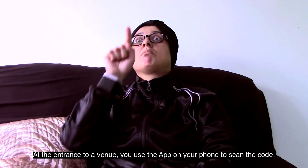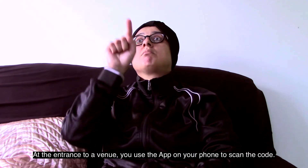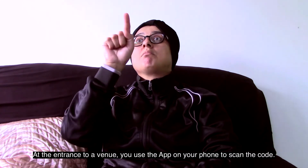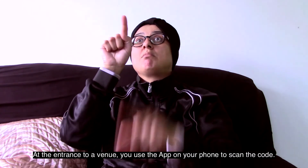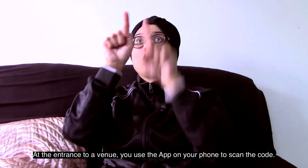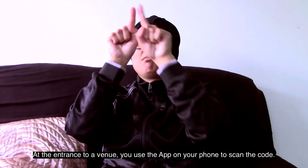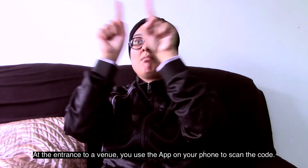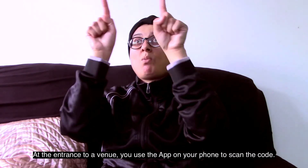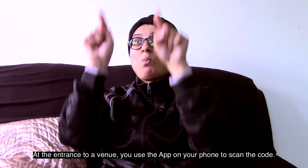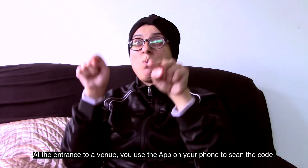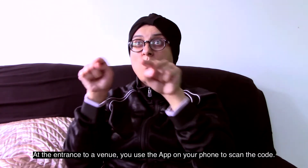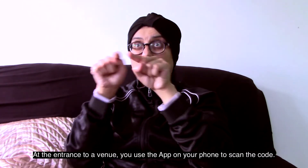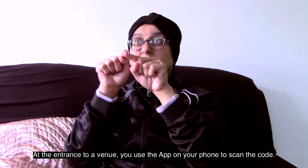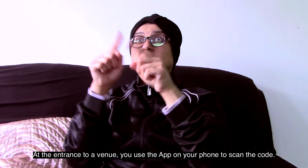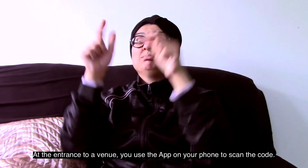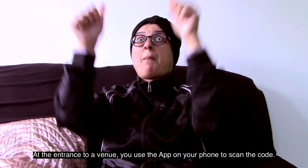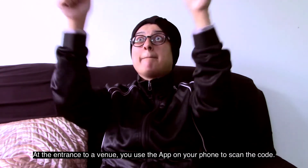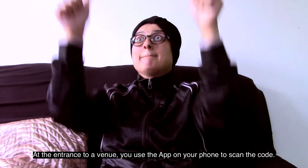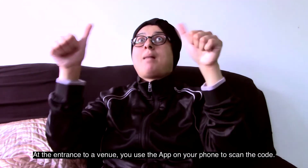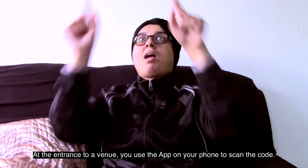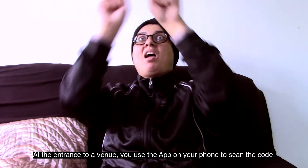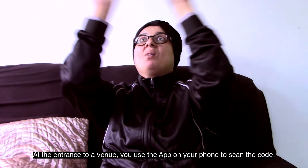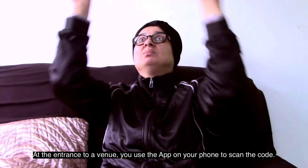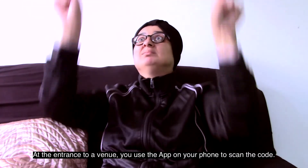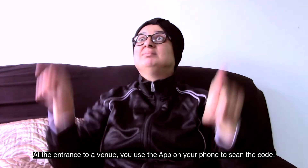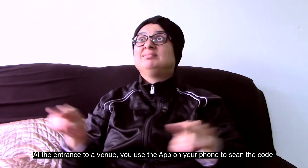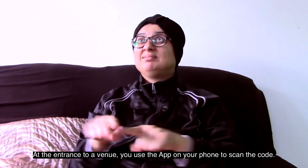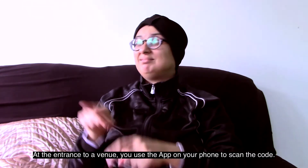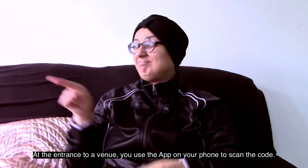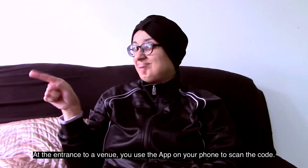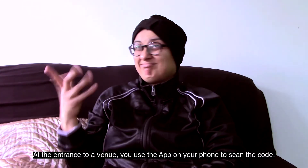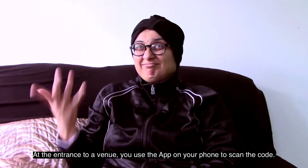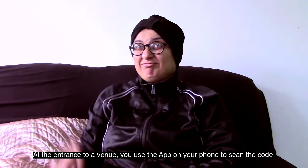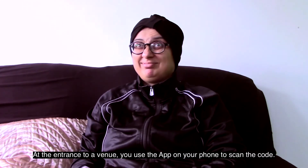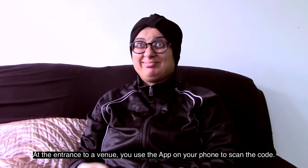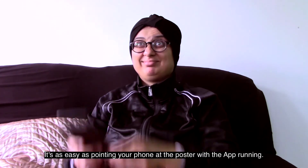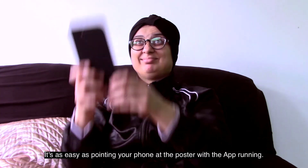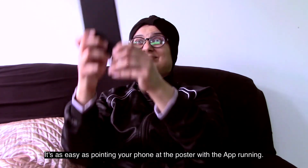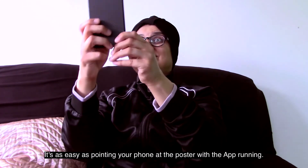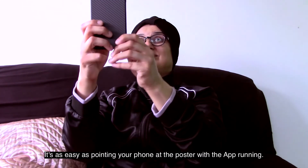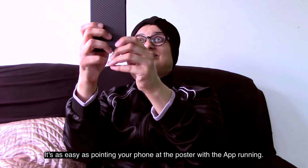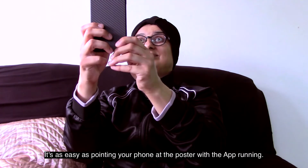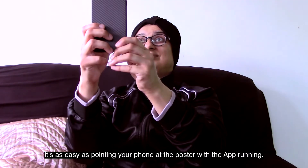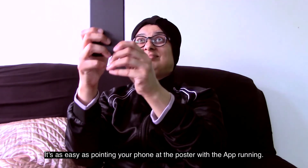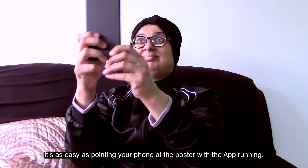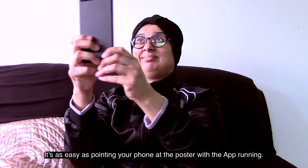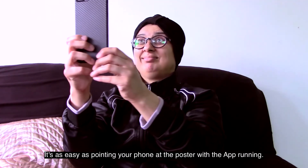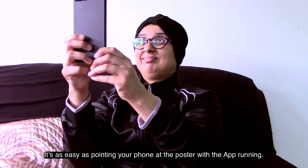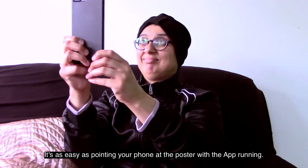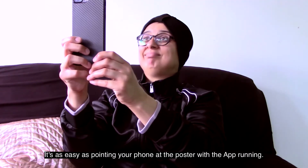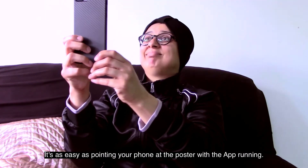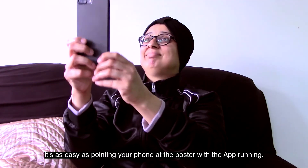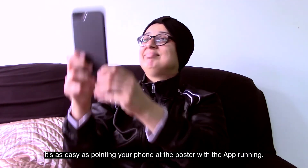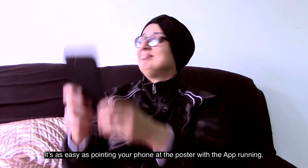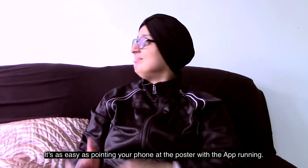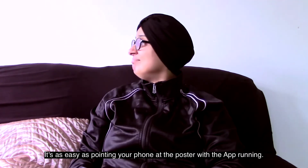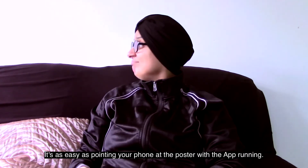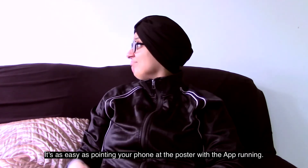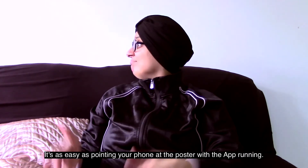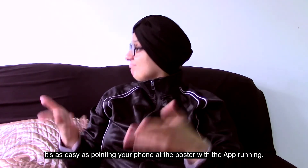use the app on your phone to scan the code. It's as easy as pointing your phone at the poster when